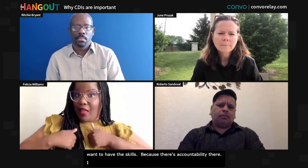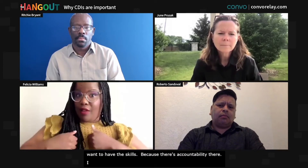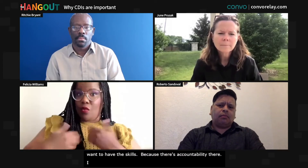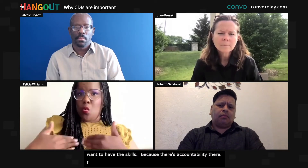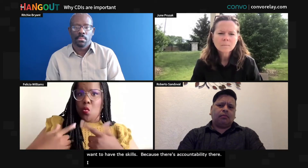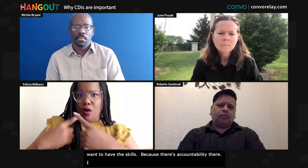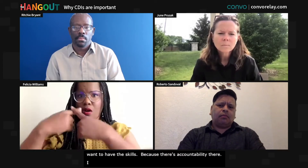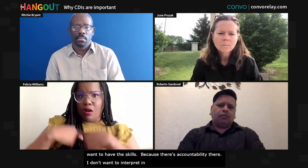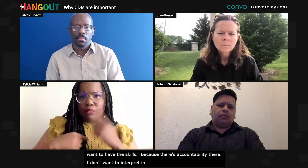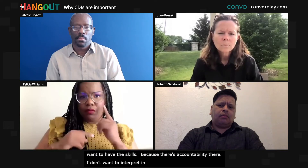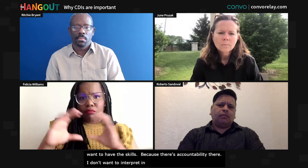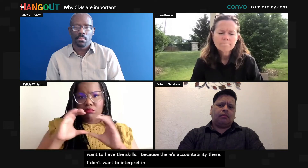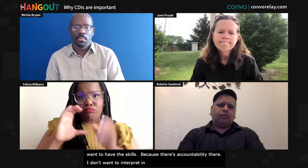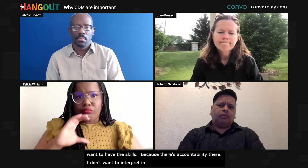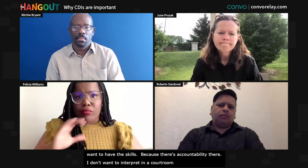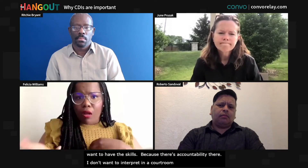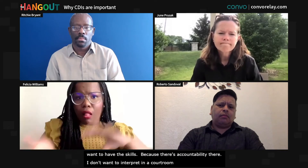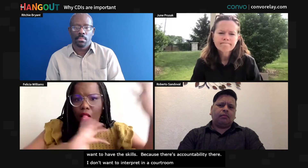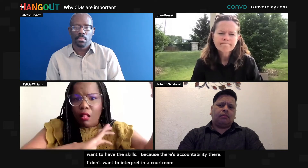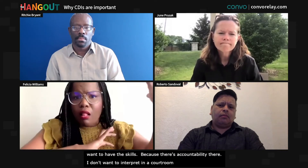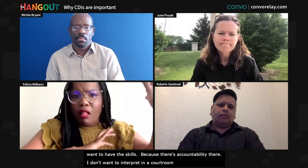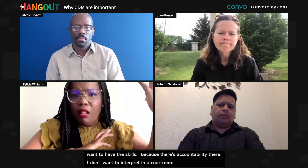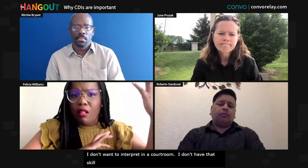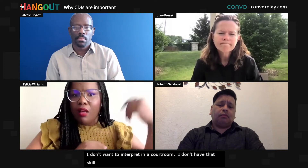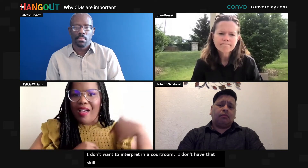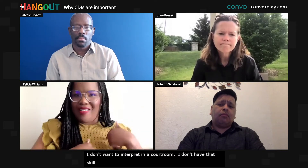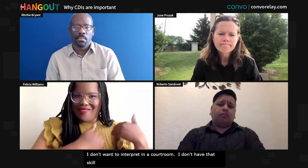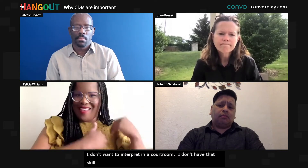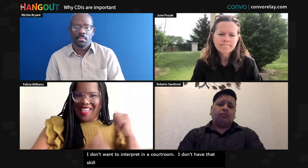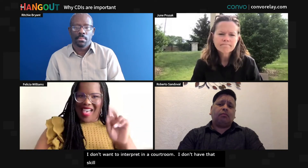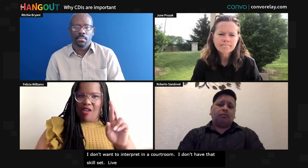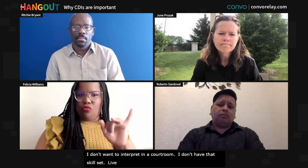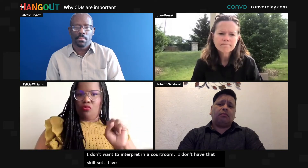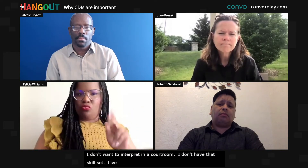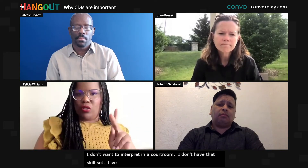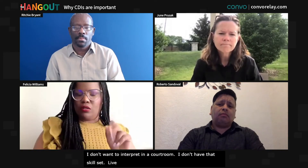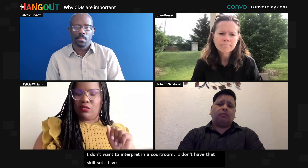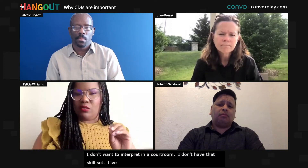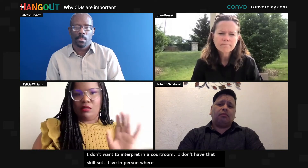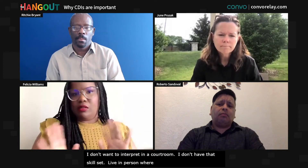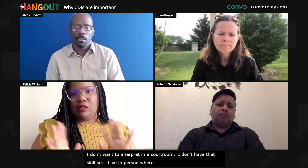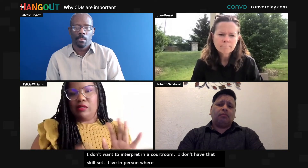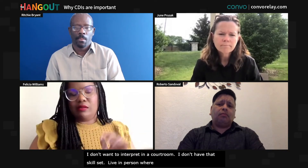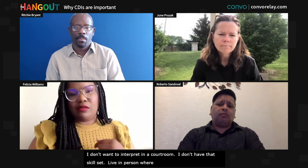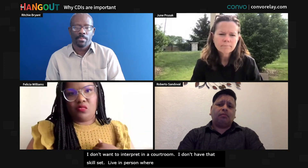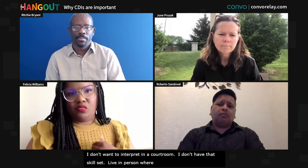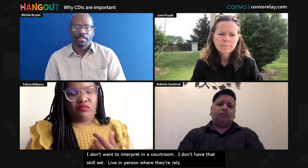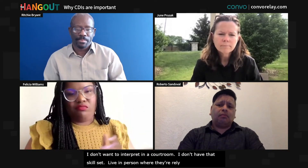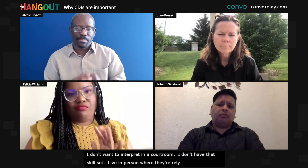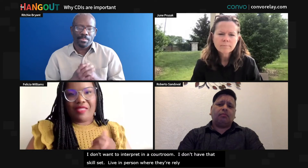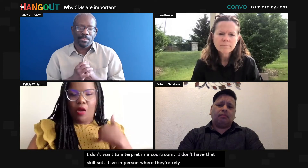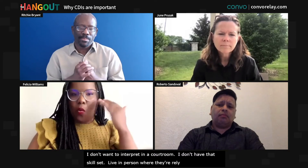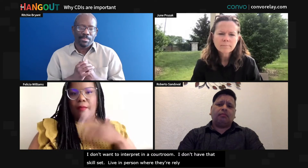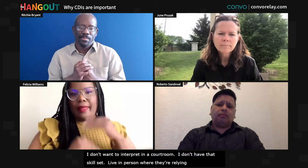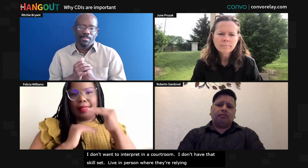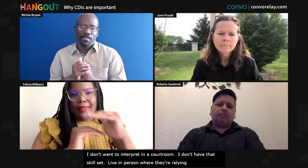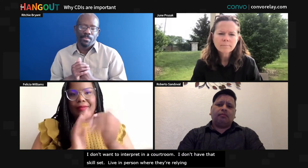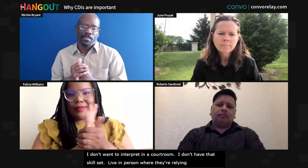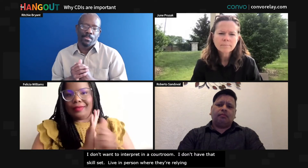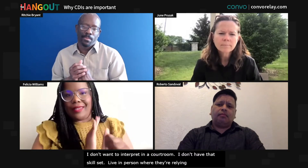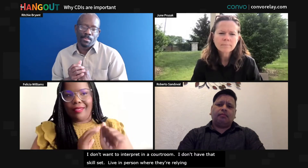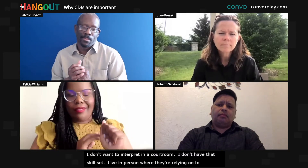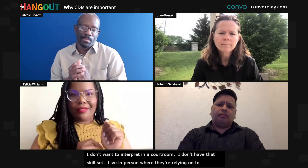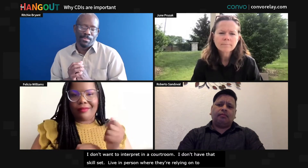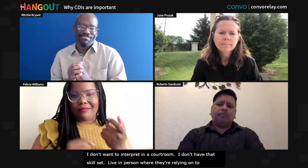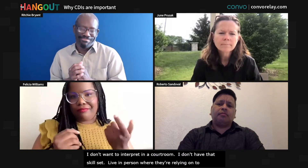set. Live in person where they're relying on me to communicate, what if I mess up? And that's such a high